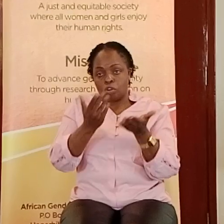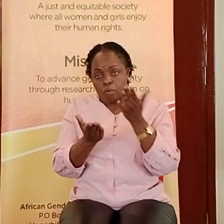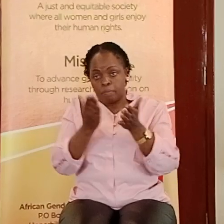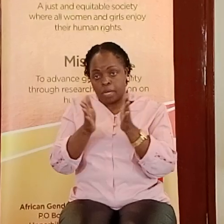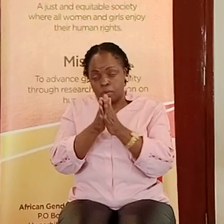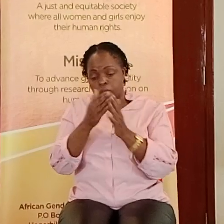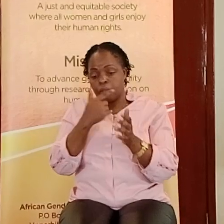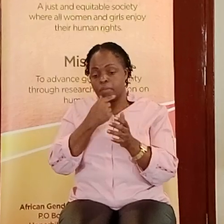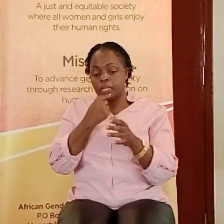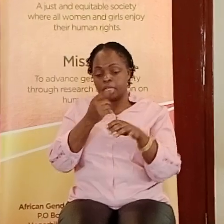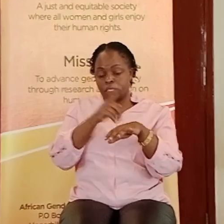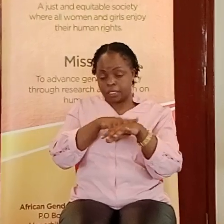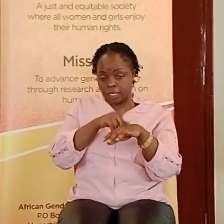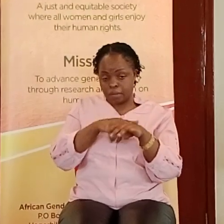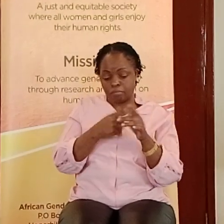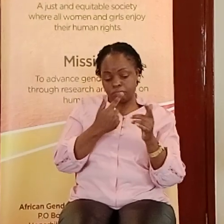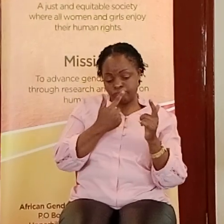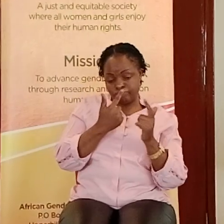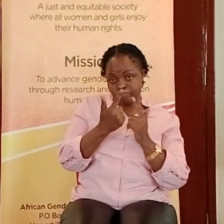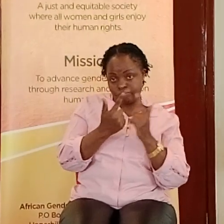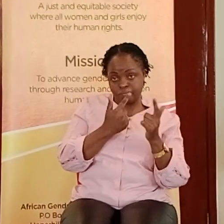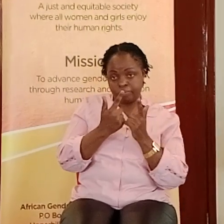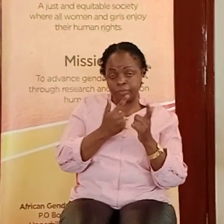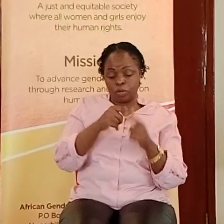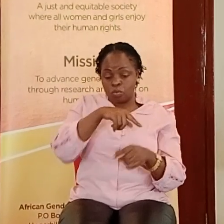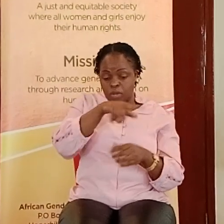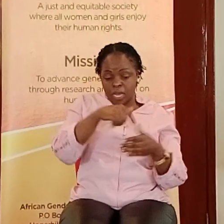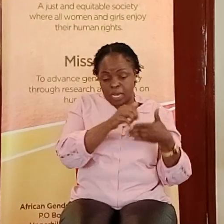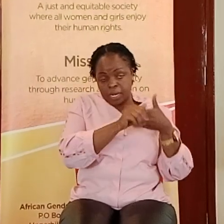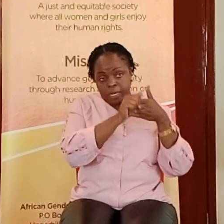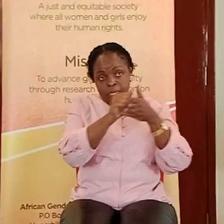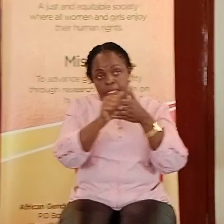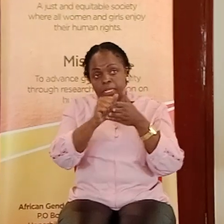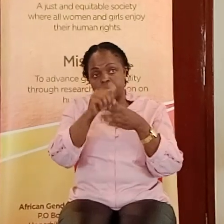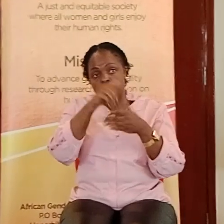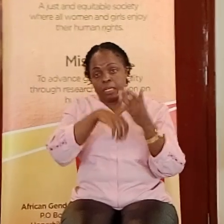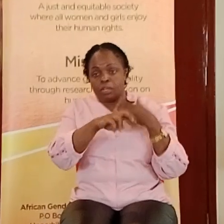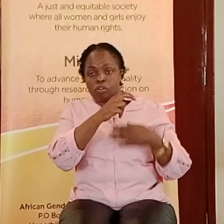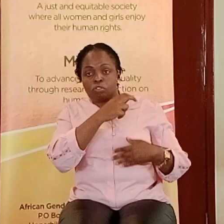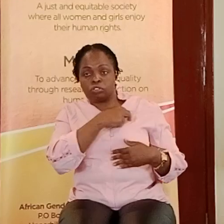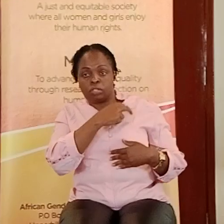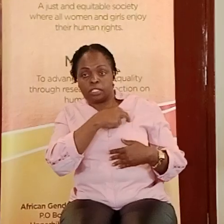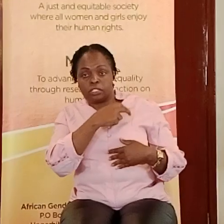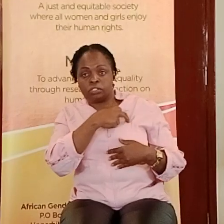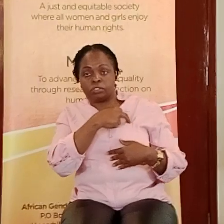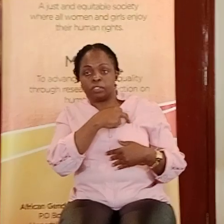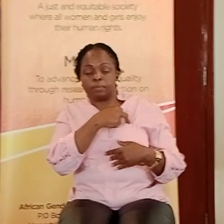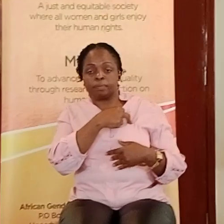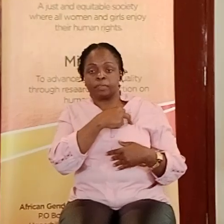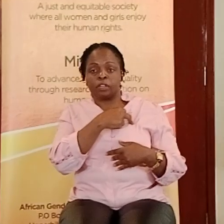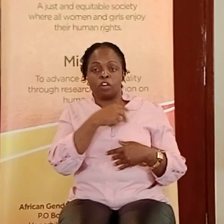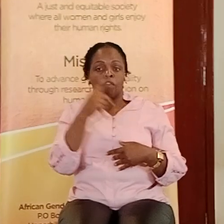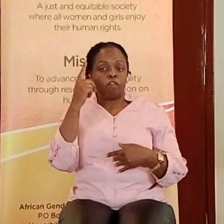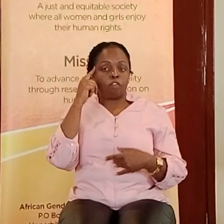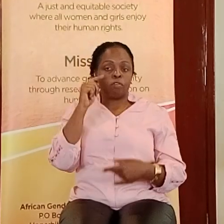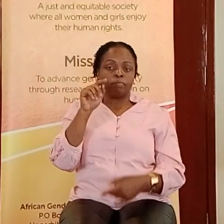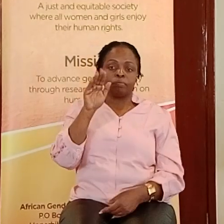are currently leading in doing consultation for Beijing at 30. Remember the